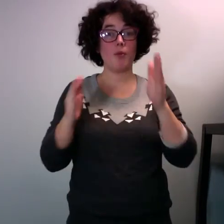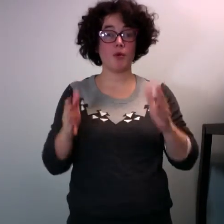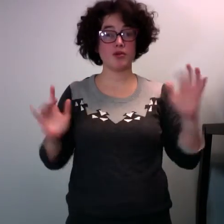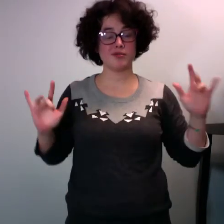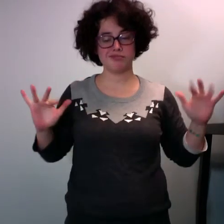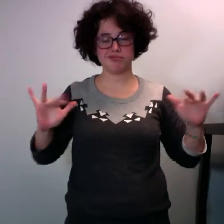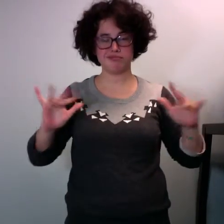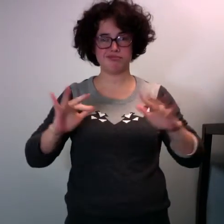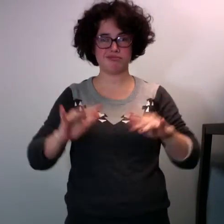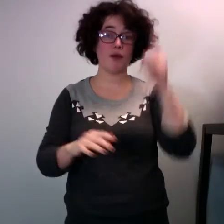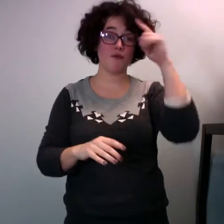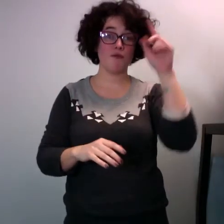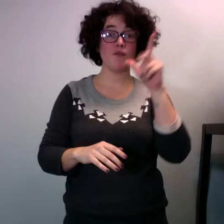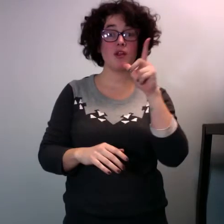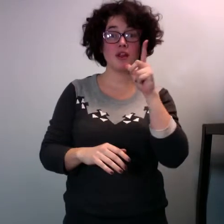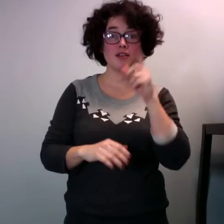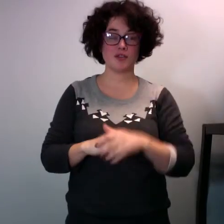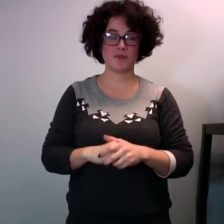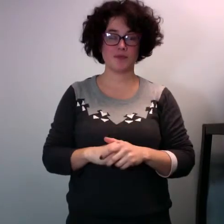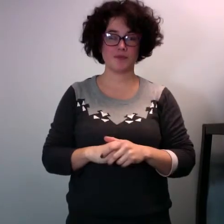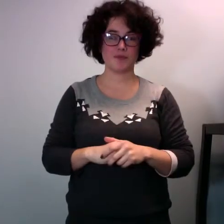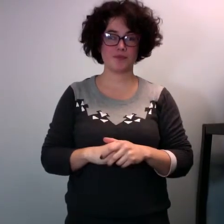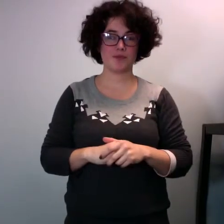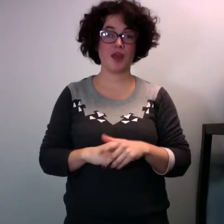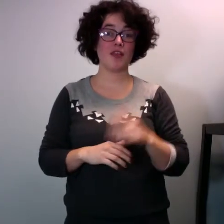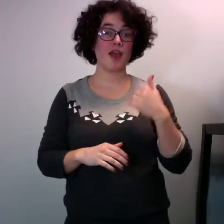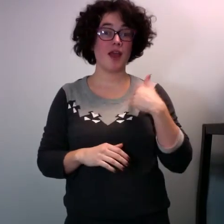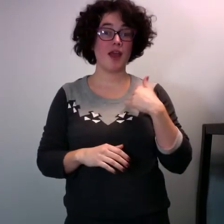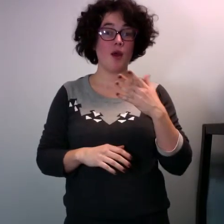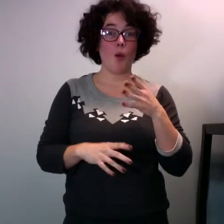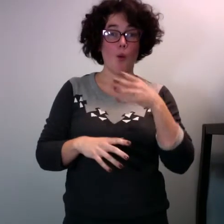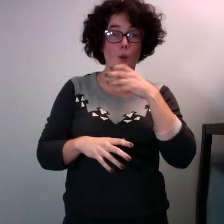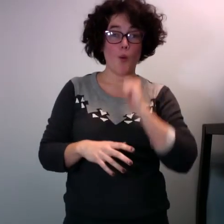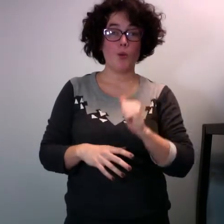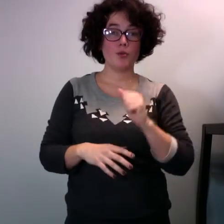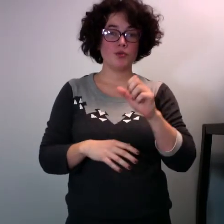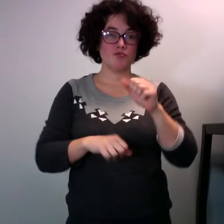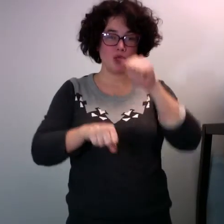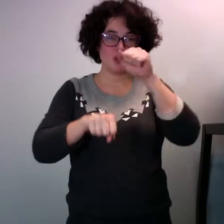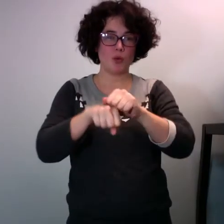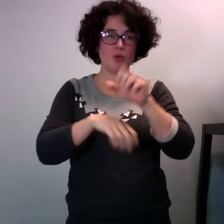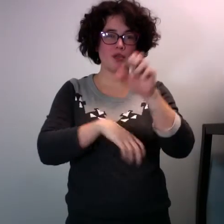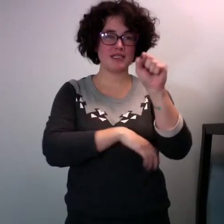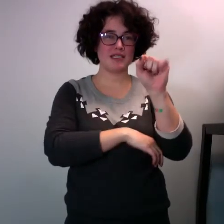Also, there was an old stone sink there. We had no running water. They had to go into the garden and draw water from the